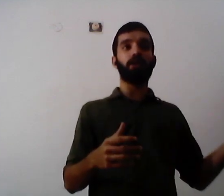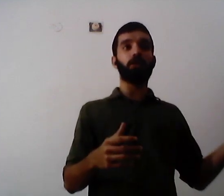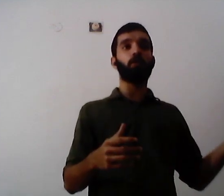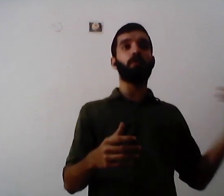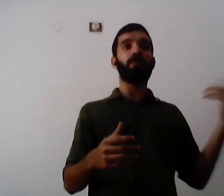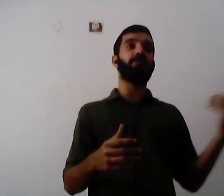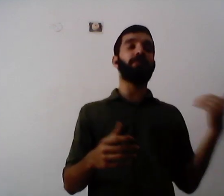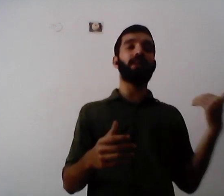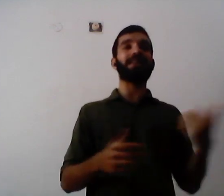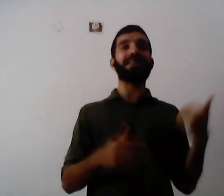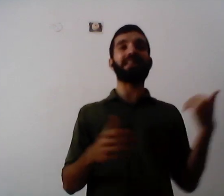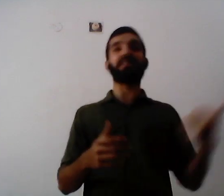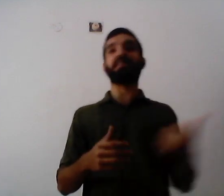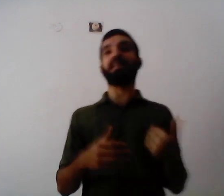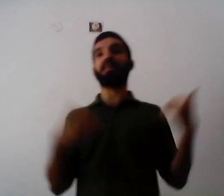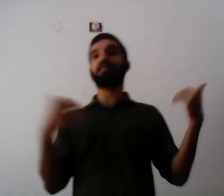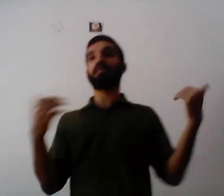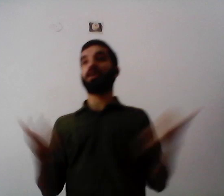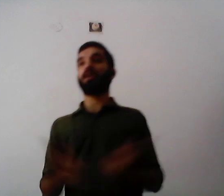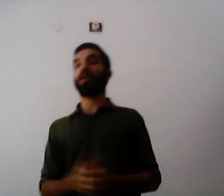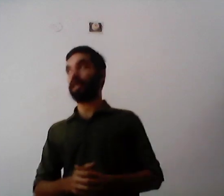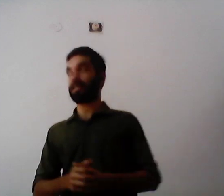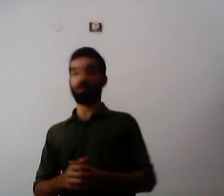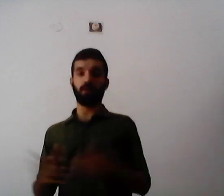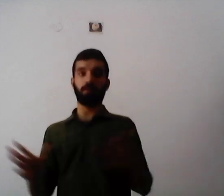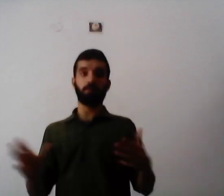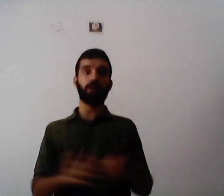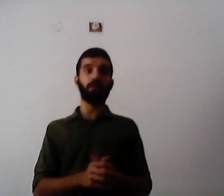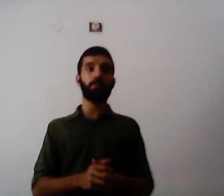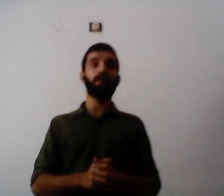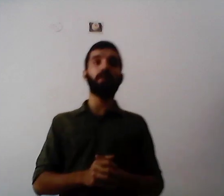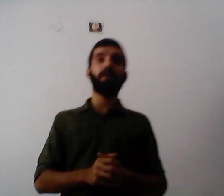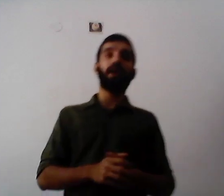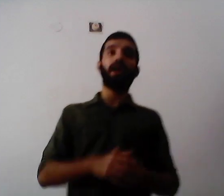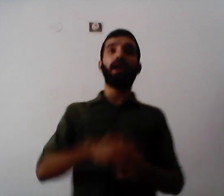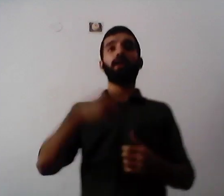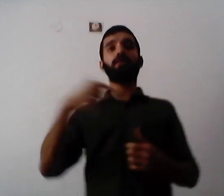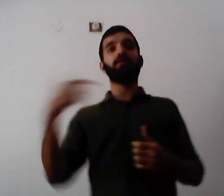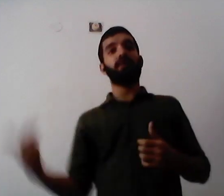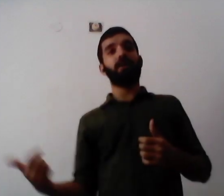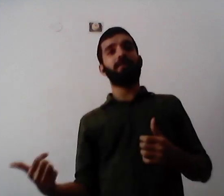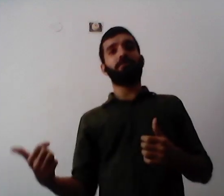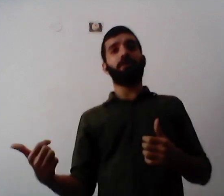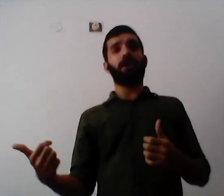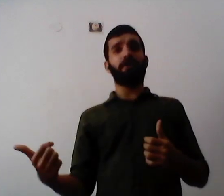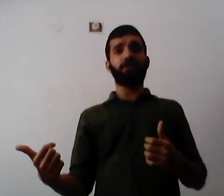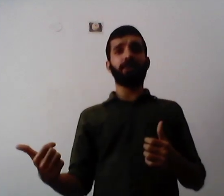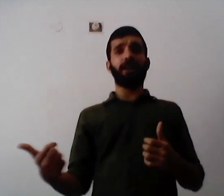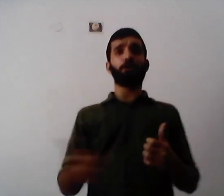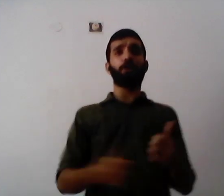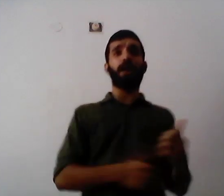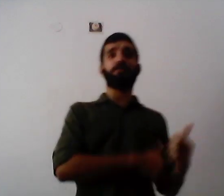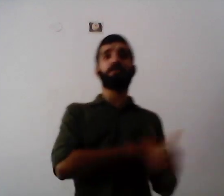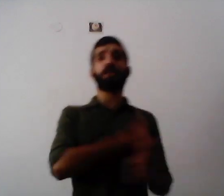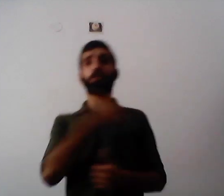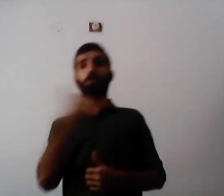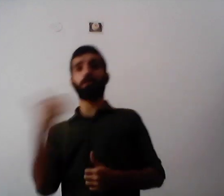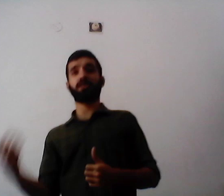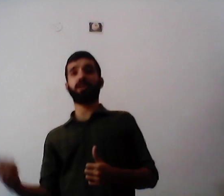altitude we are feeling this dizziness, etc. Okay, and after that you have changed yourself